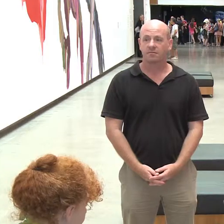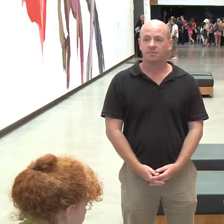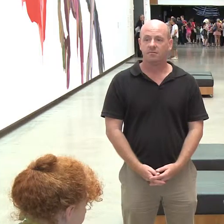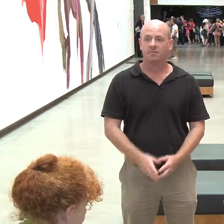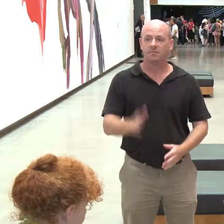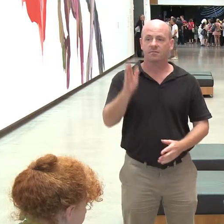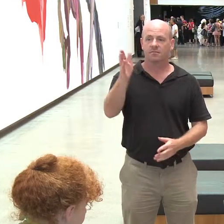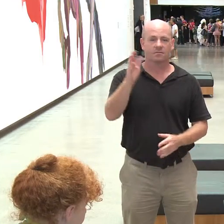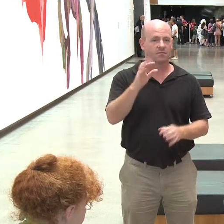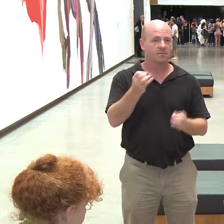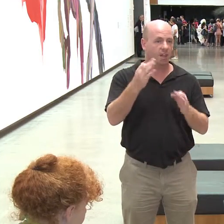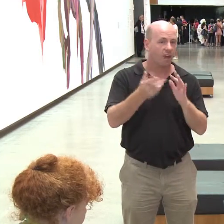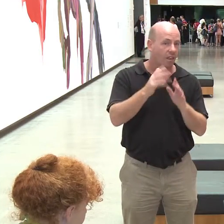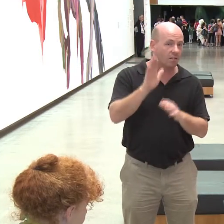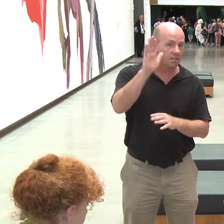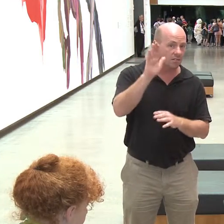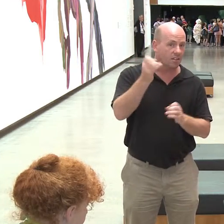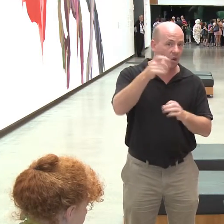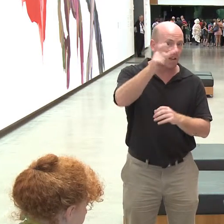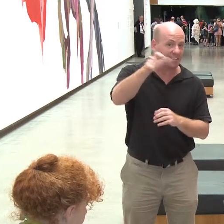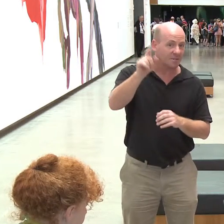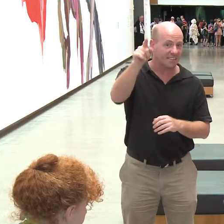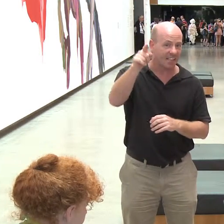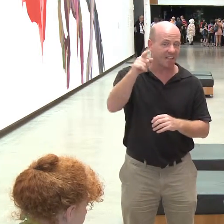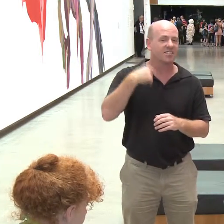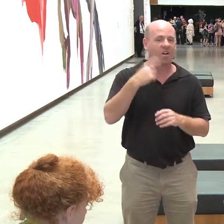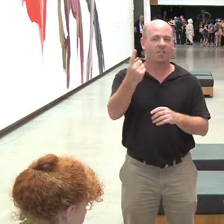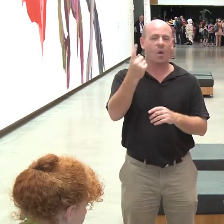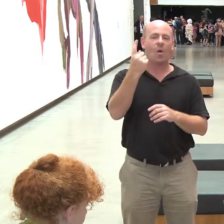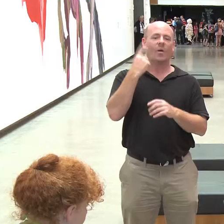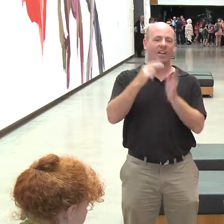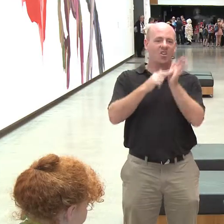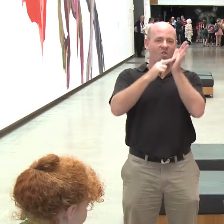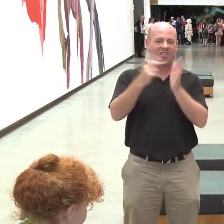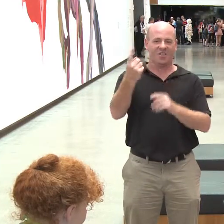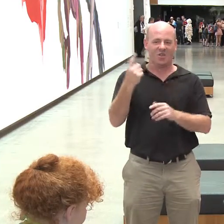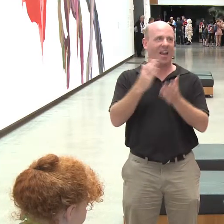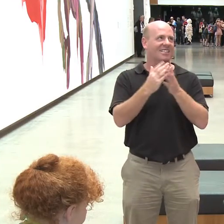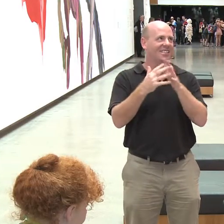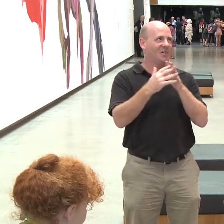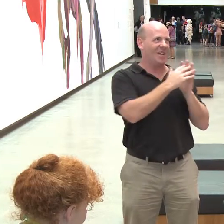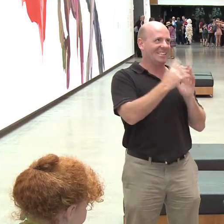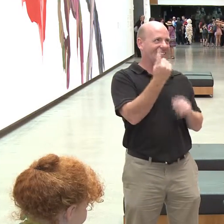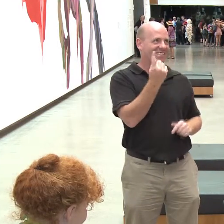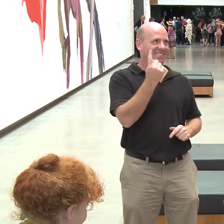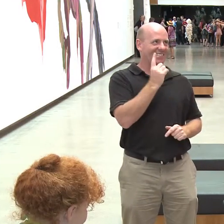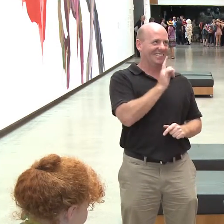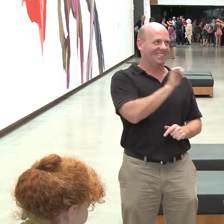I'm not seeing any more customers down here, so I'm drifting north, actually west.